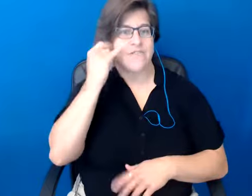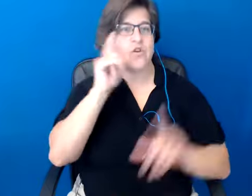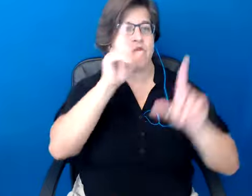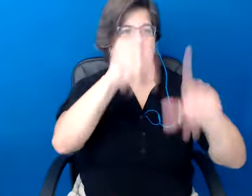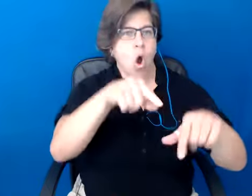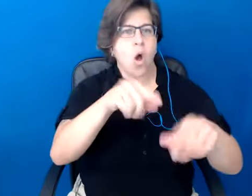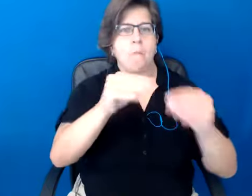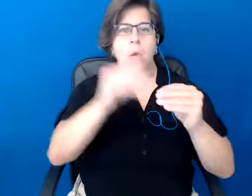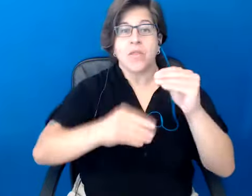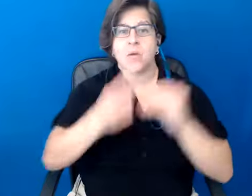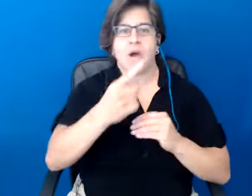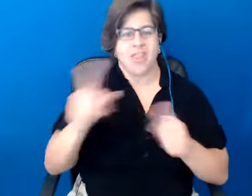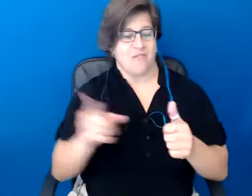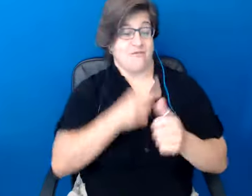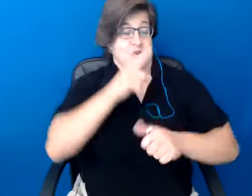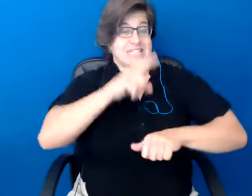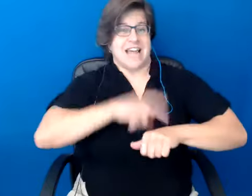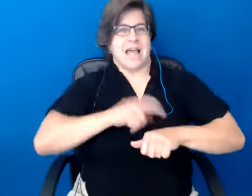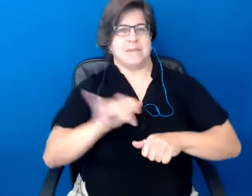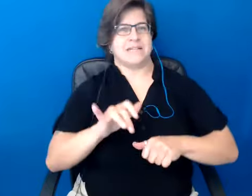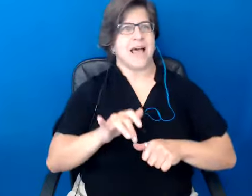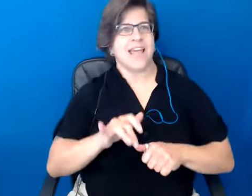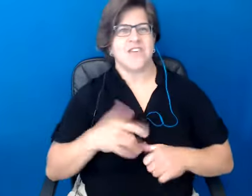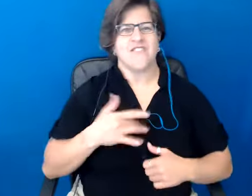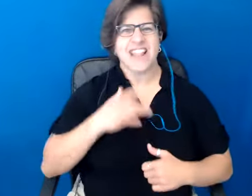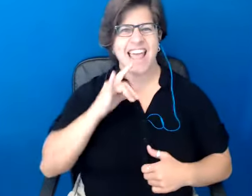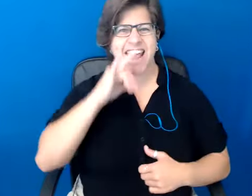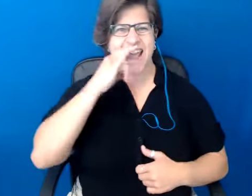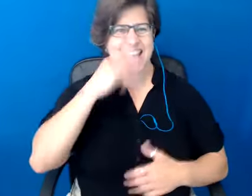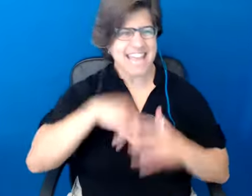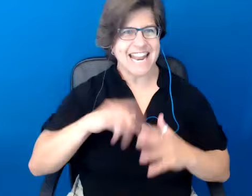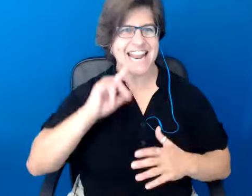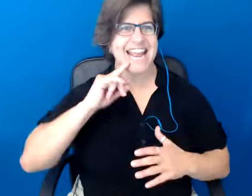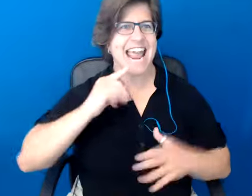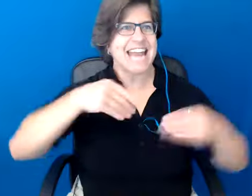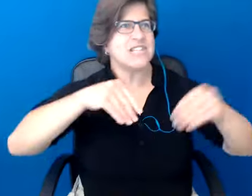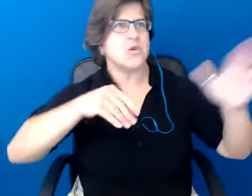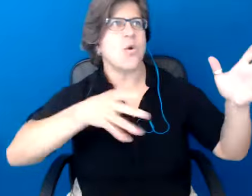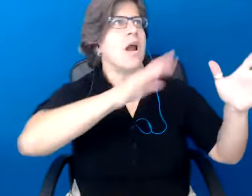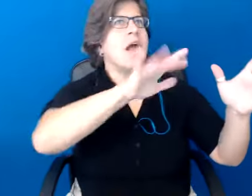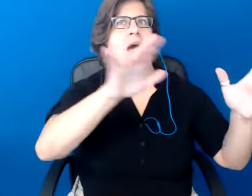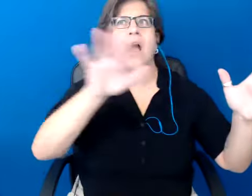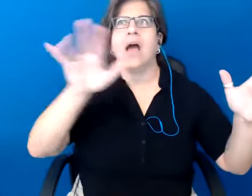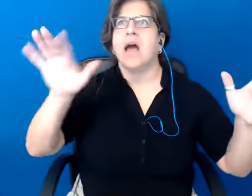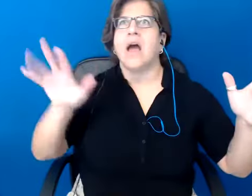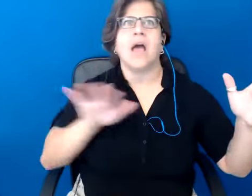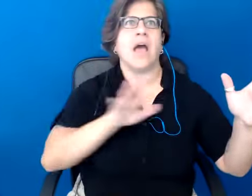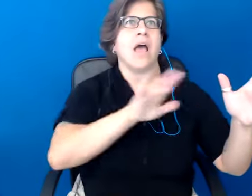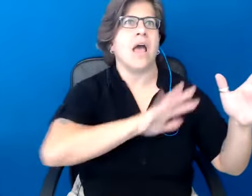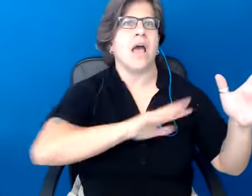but if you've ever been, and if you've ever been more than once, you understand the first visit was like a kid at a candy store.